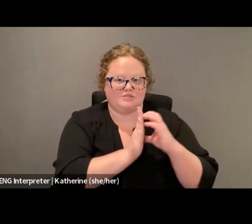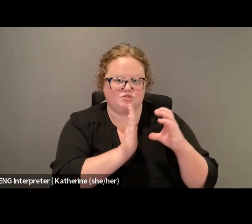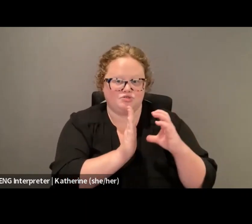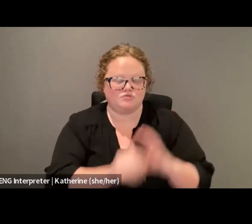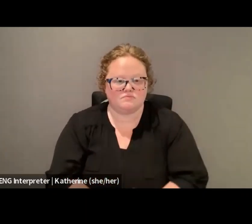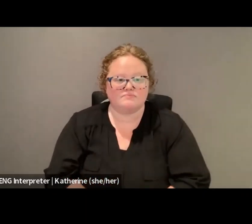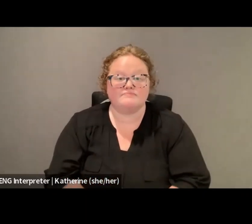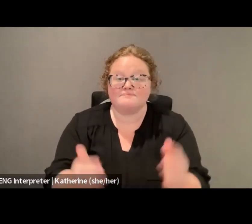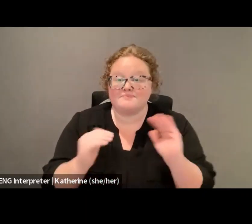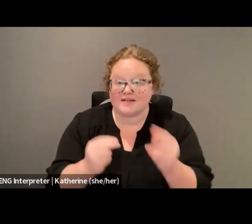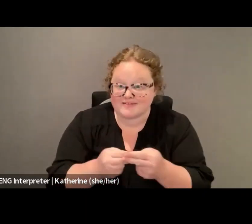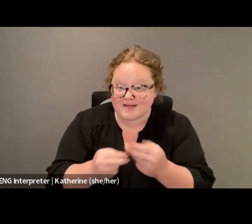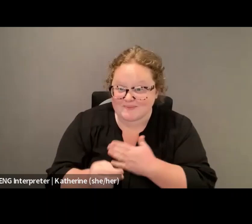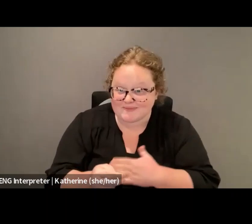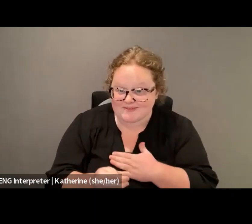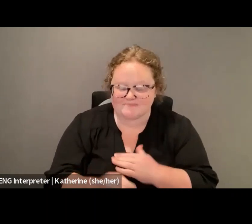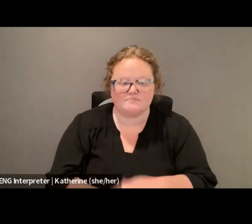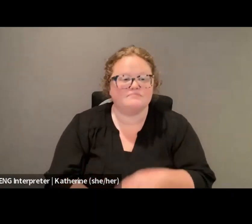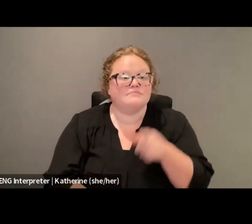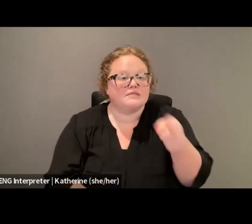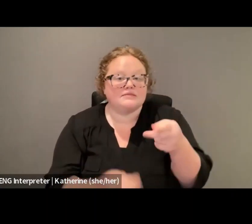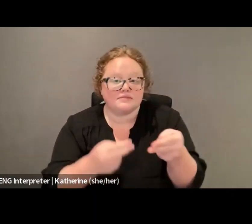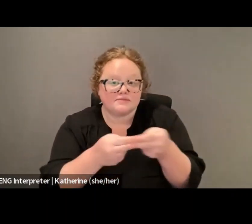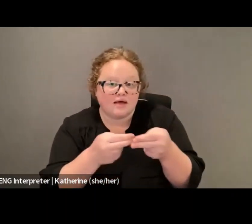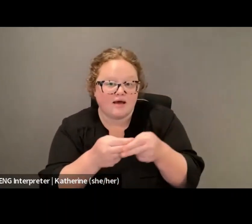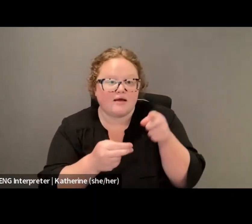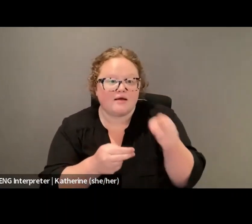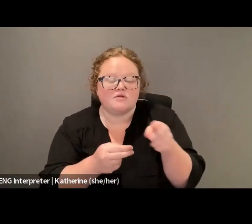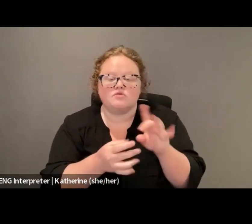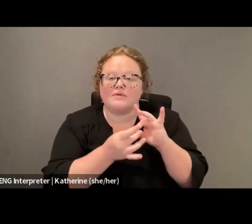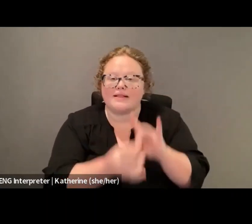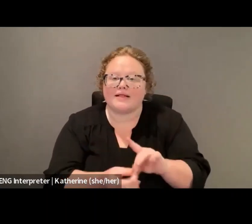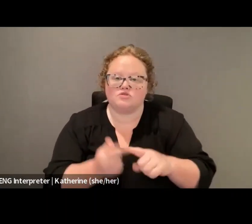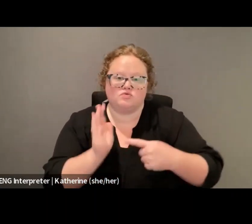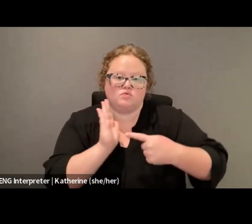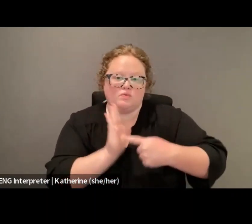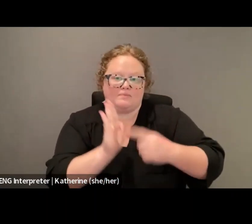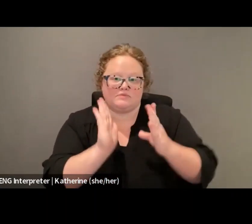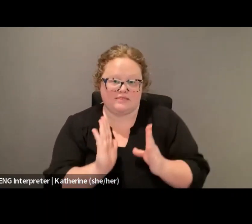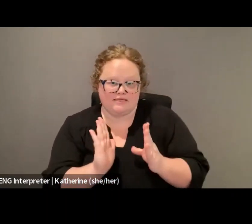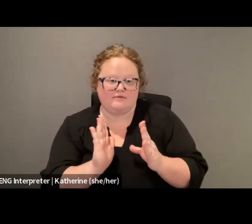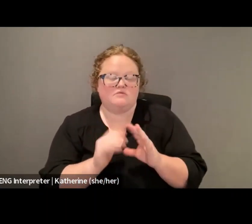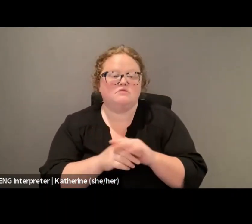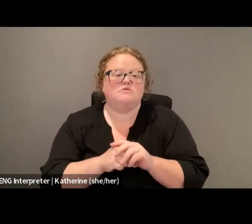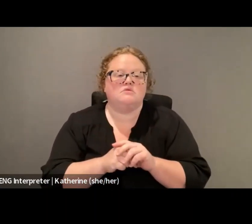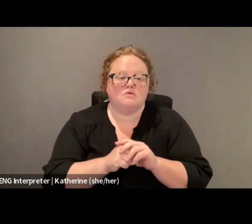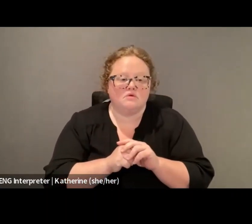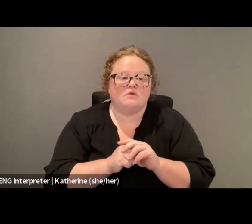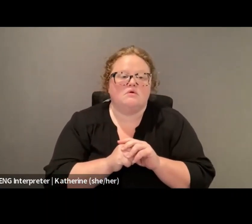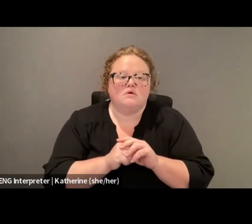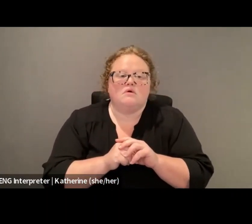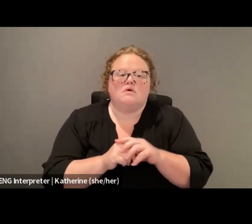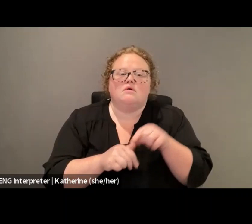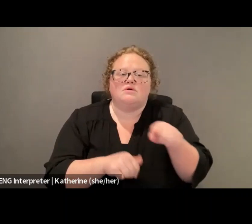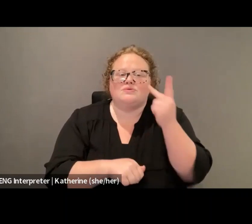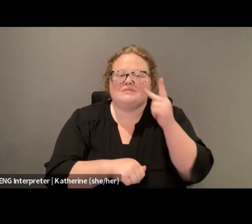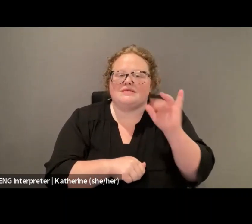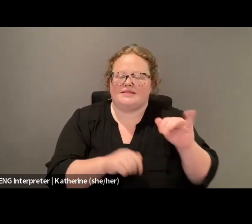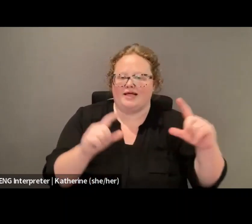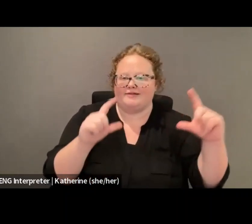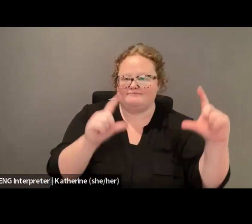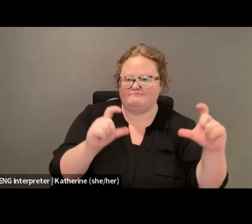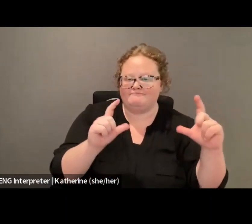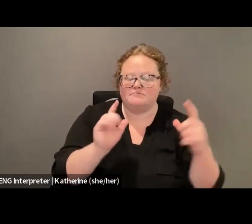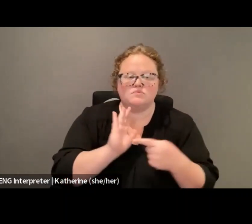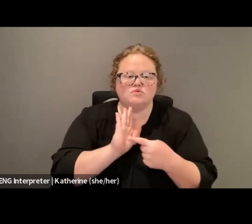So the next slide has to do with representatives. So the state, you'll see in this screenshot here that the state